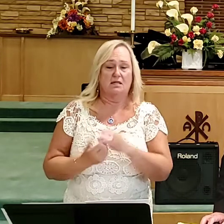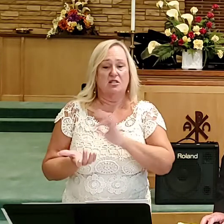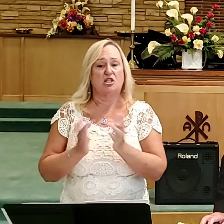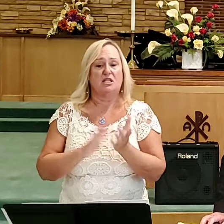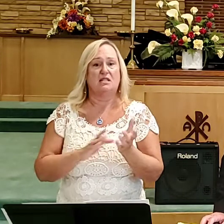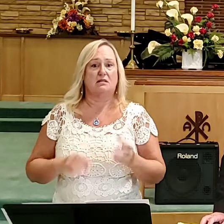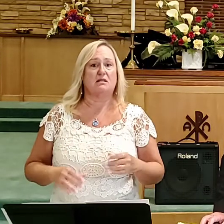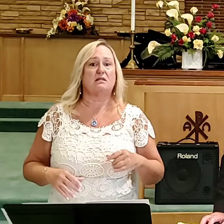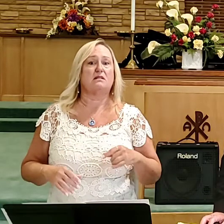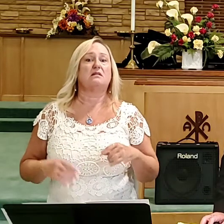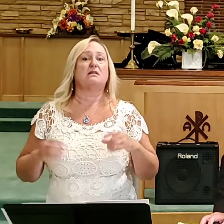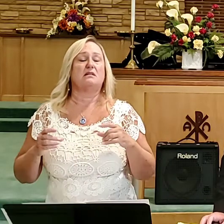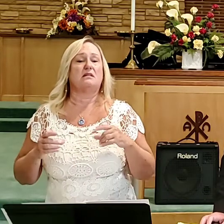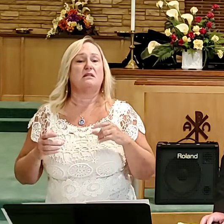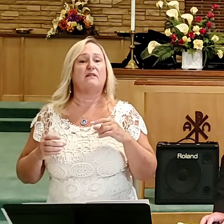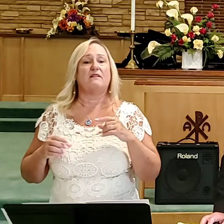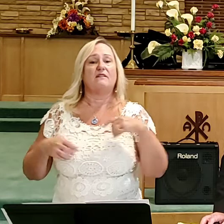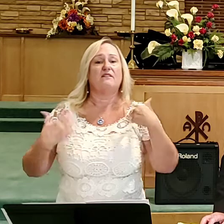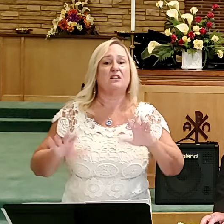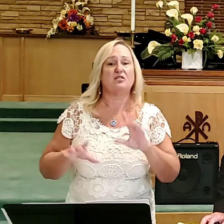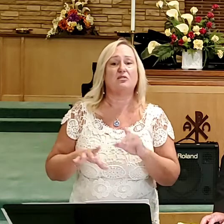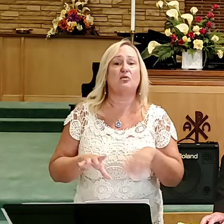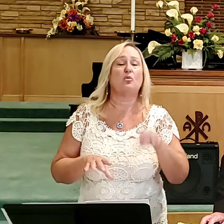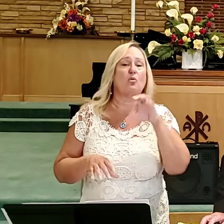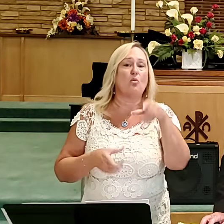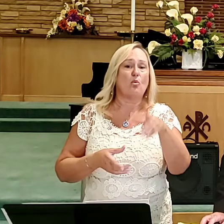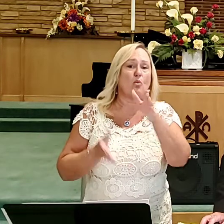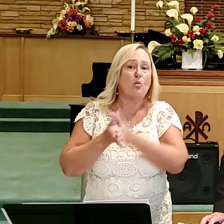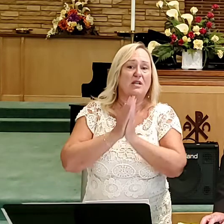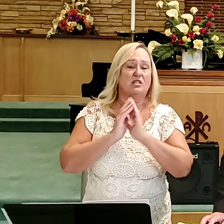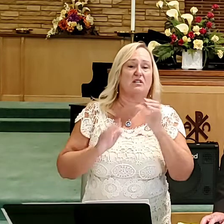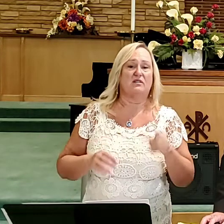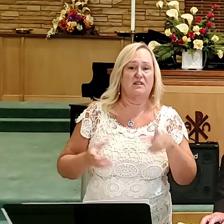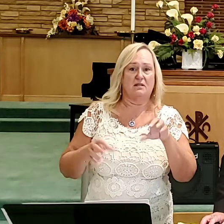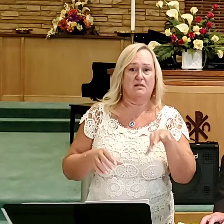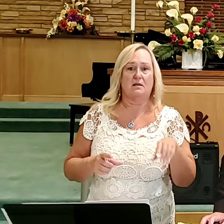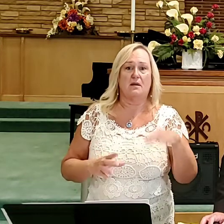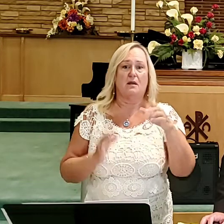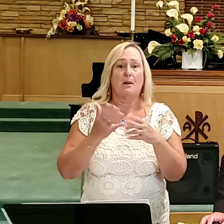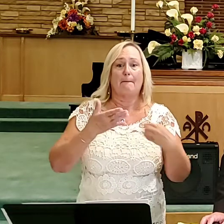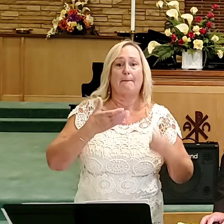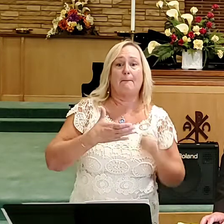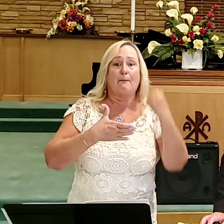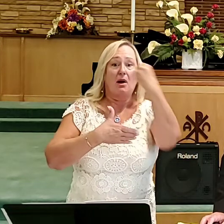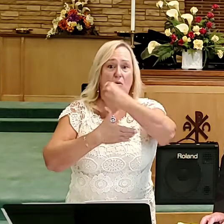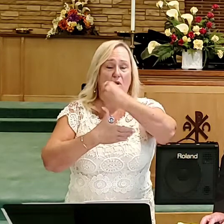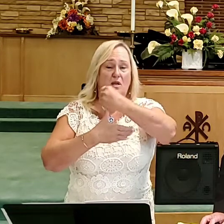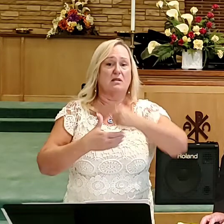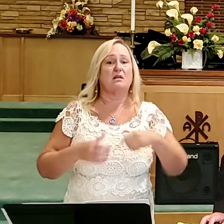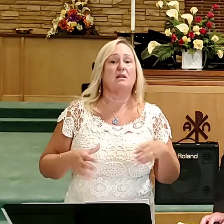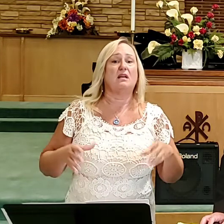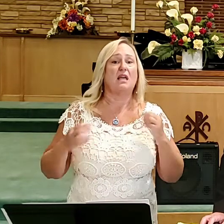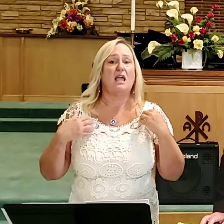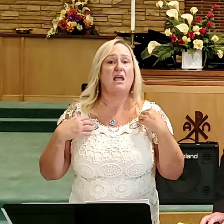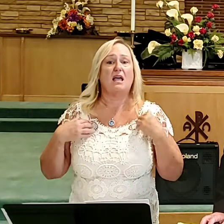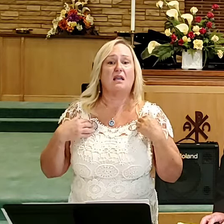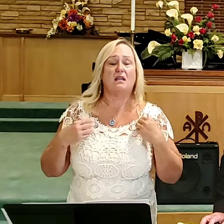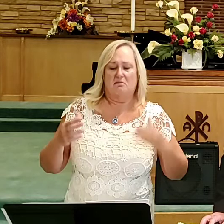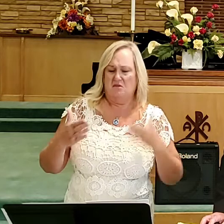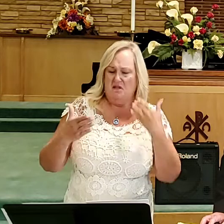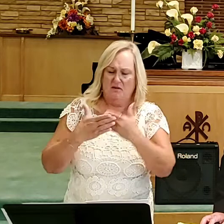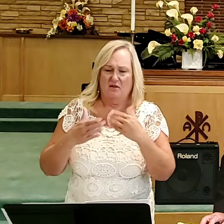Jesus settled the question of his priorities. He sided with the poor who do not have the power